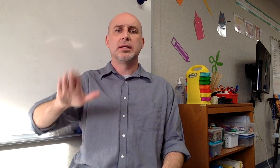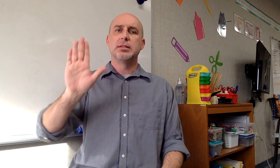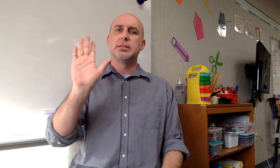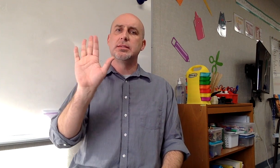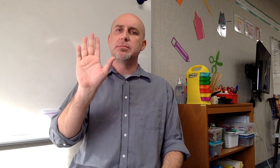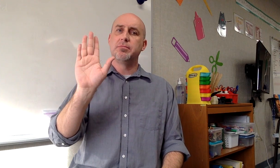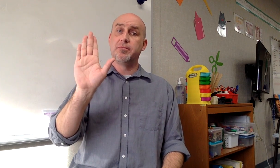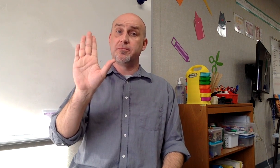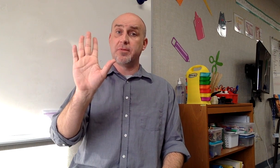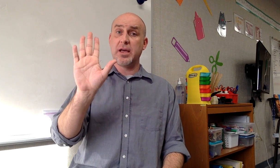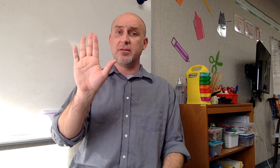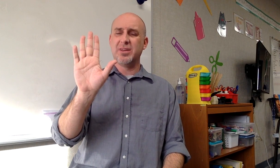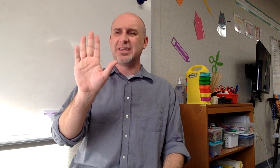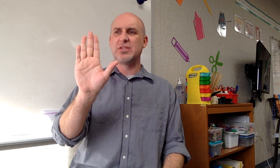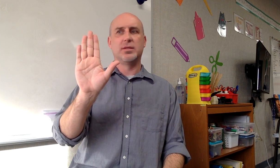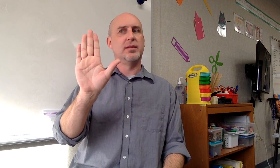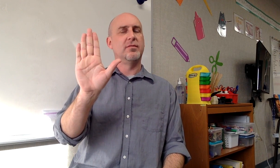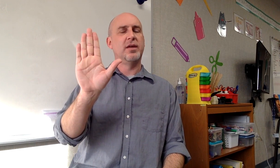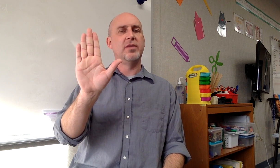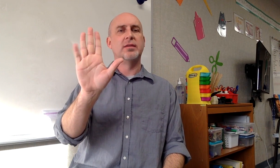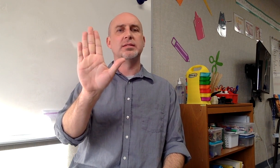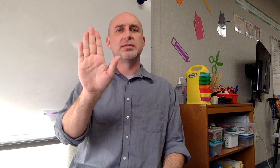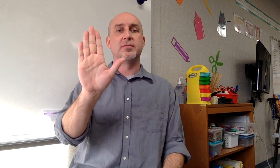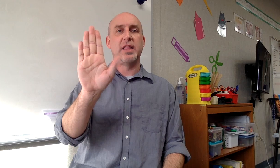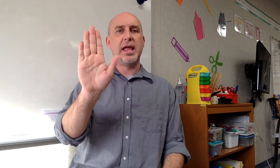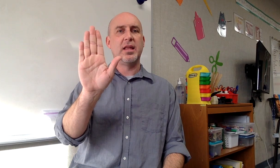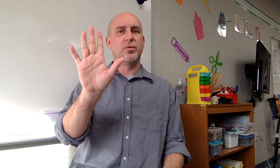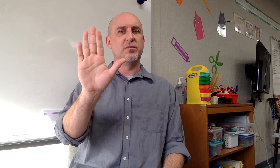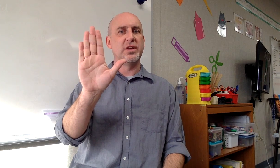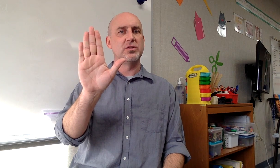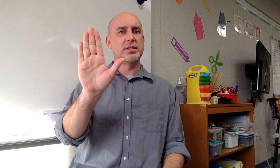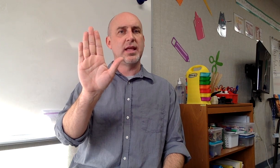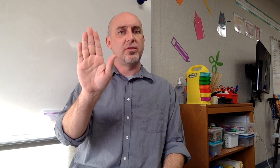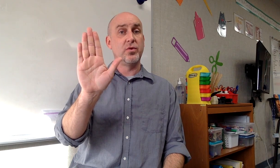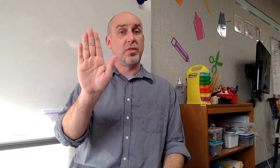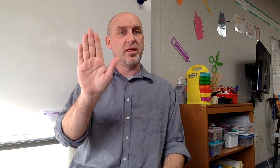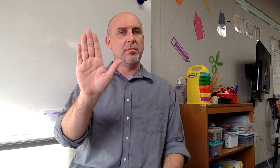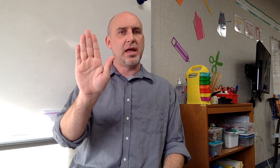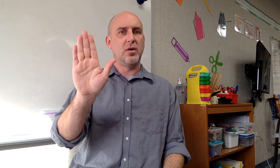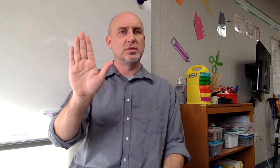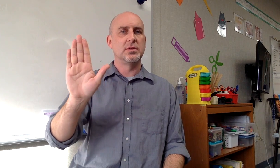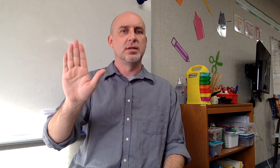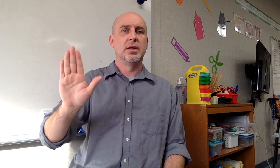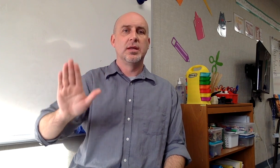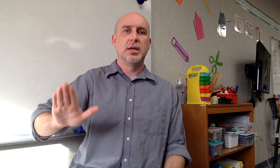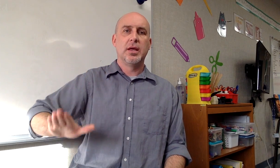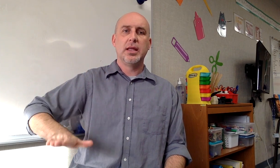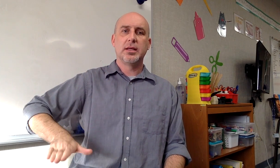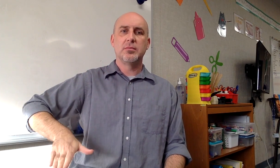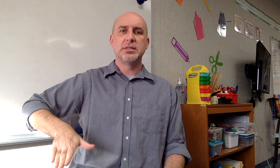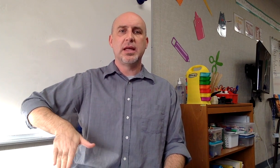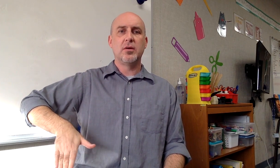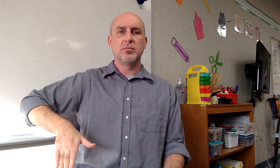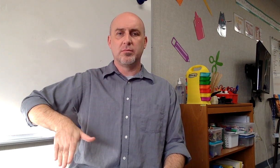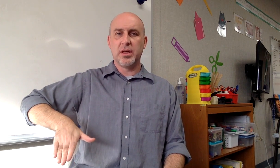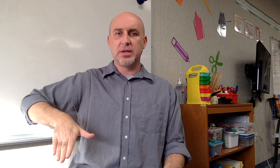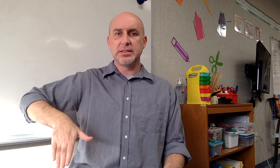It's this five, actually not the five hand, it's the flat hand with your fingers together and your thumb out. And it comes down by my